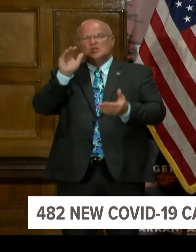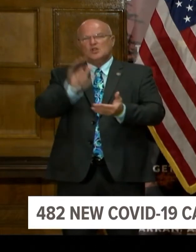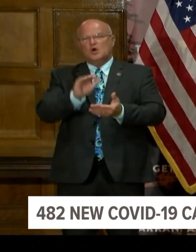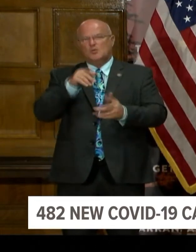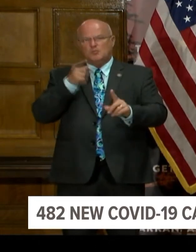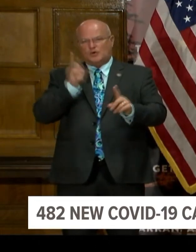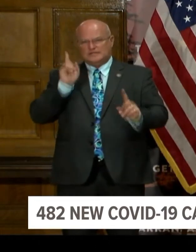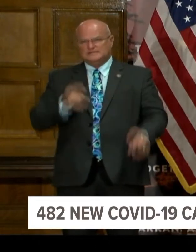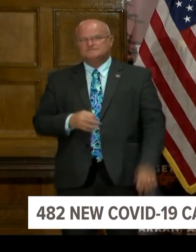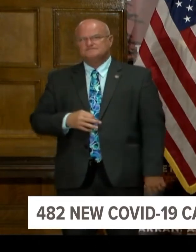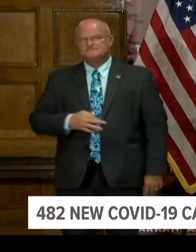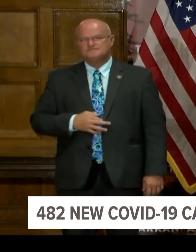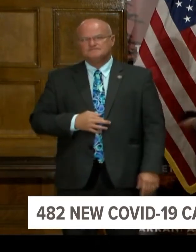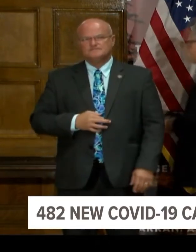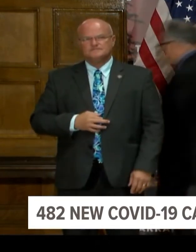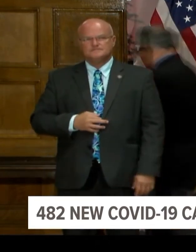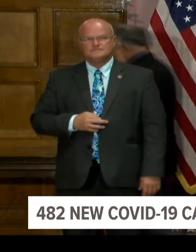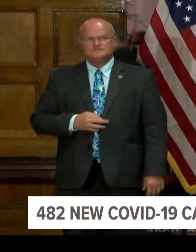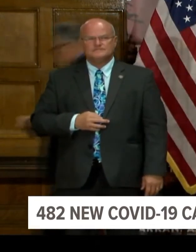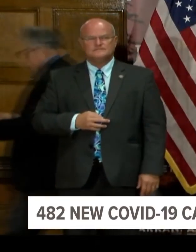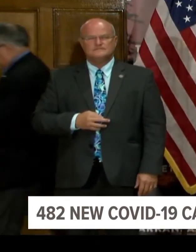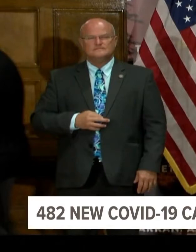point.